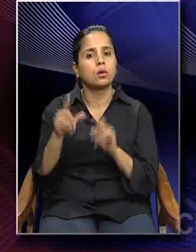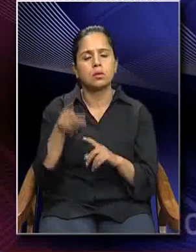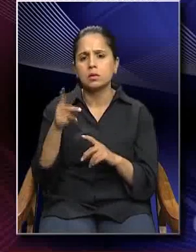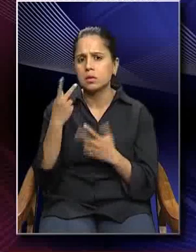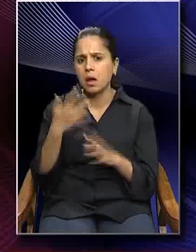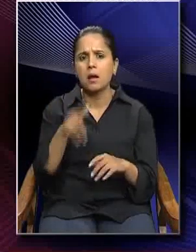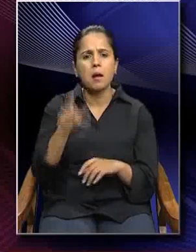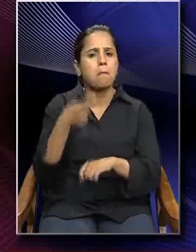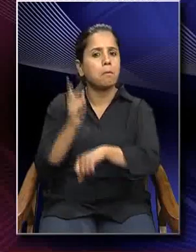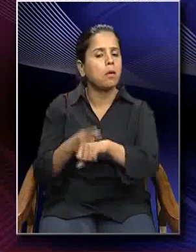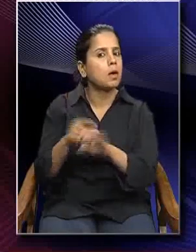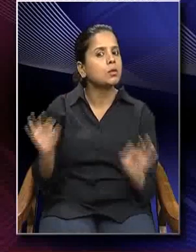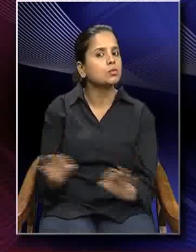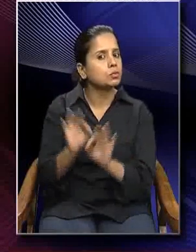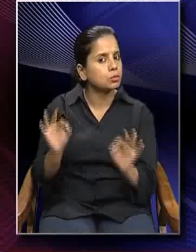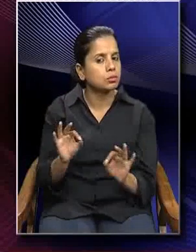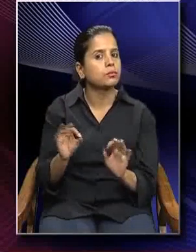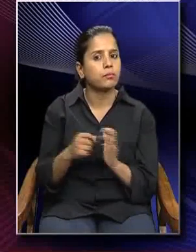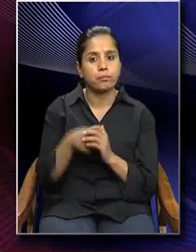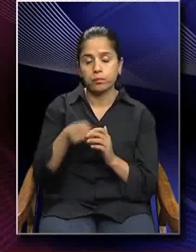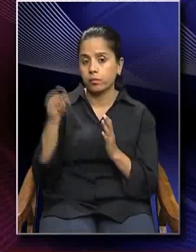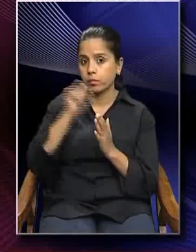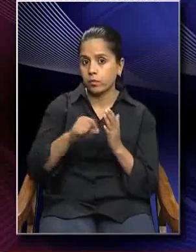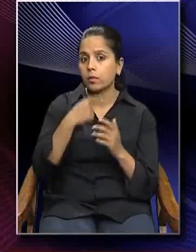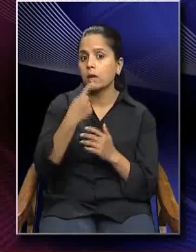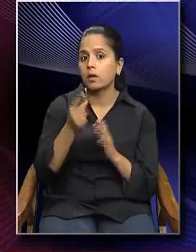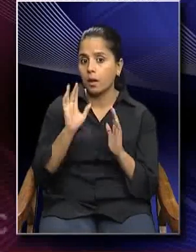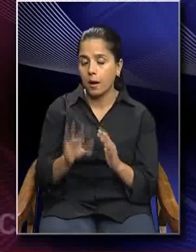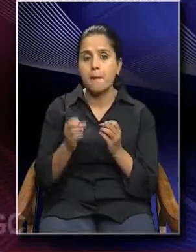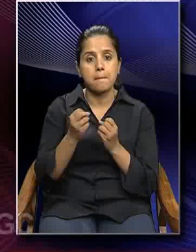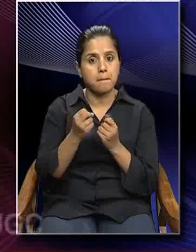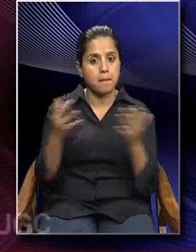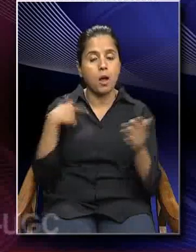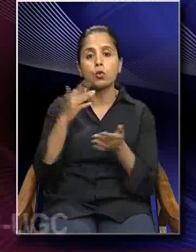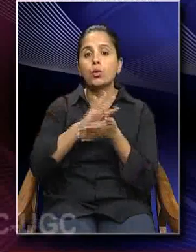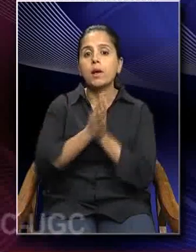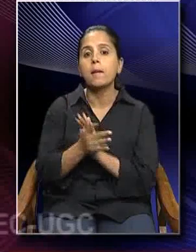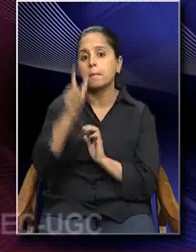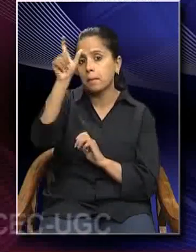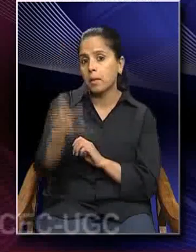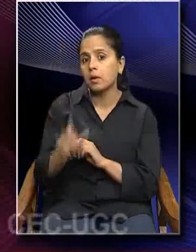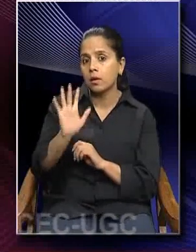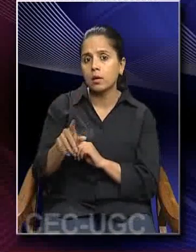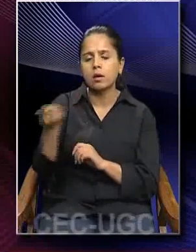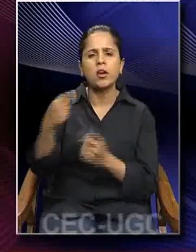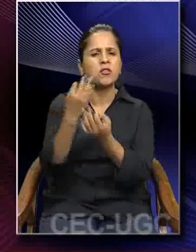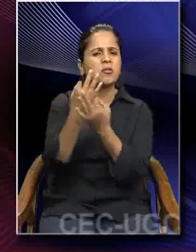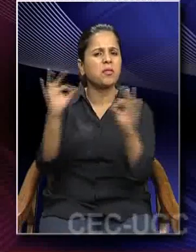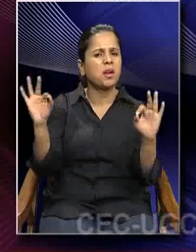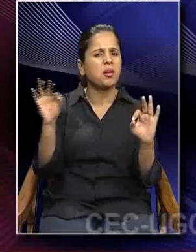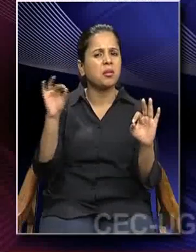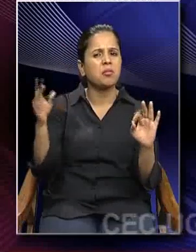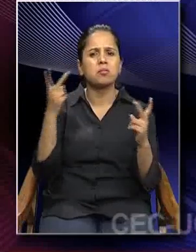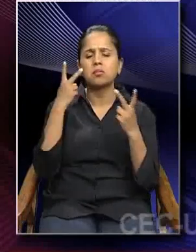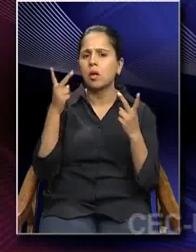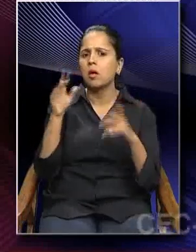hardly punished. Literature conveys that mostly the rapists went scot-free.